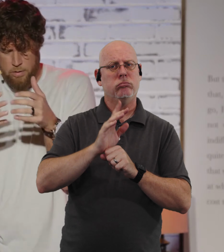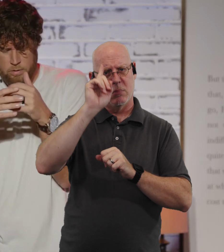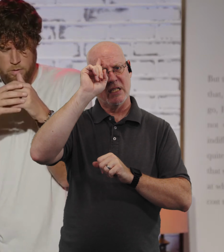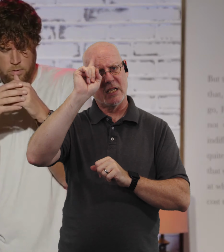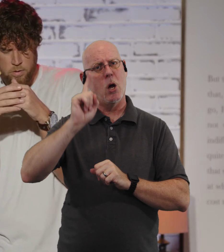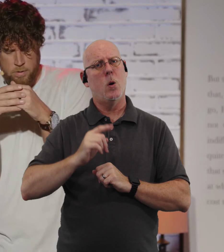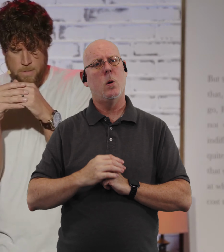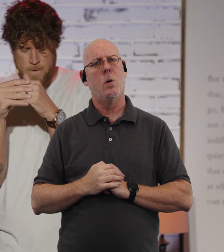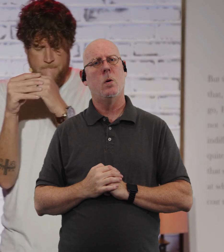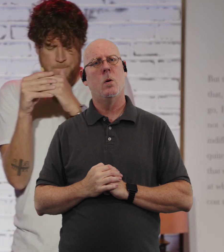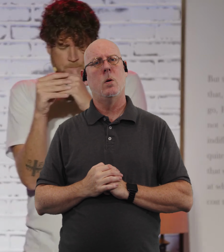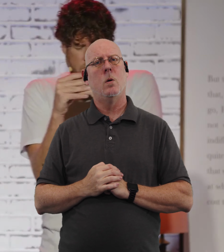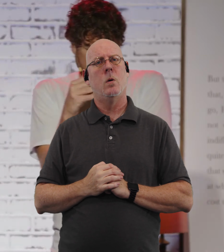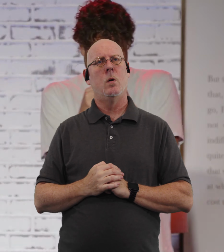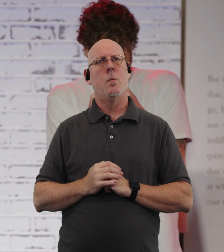integrity.